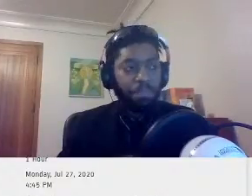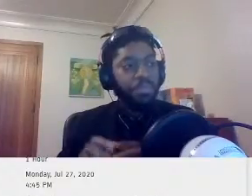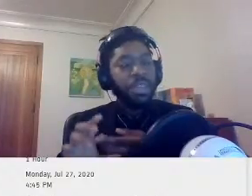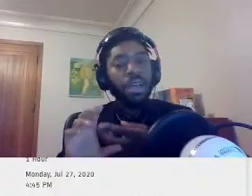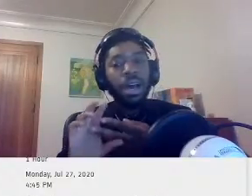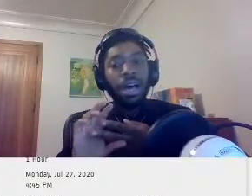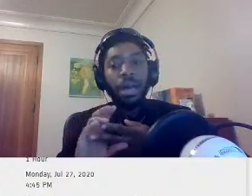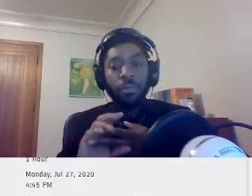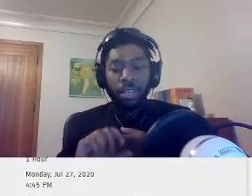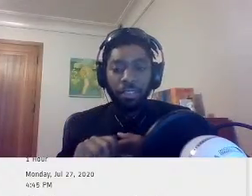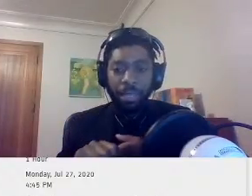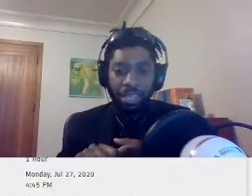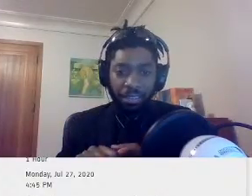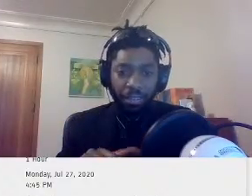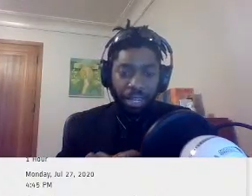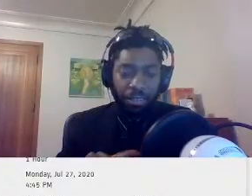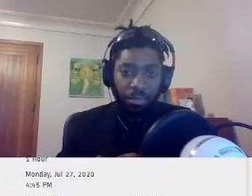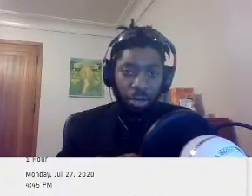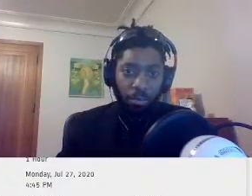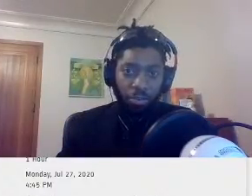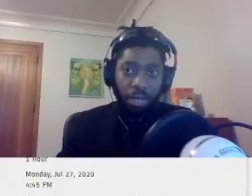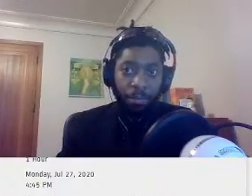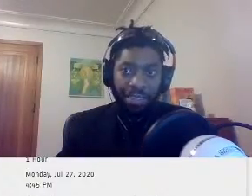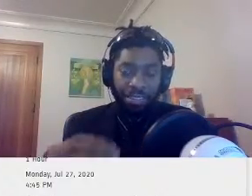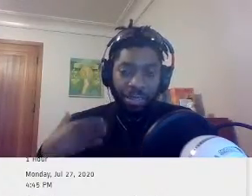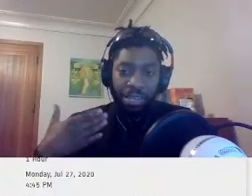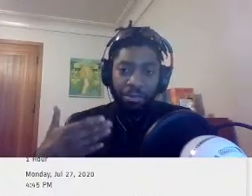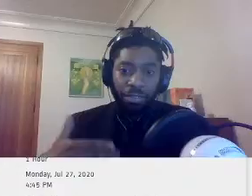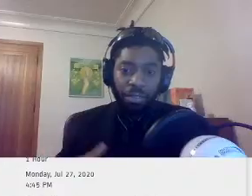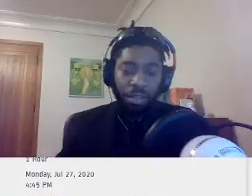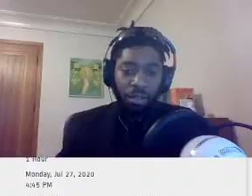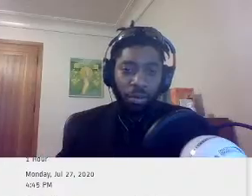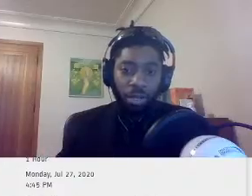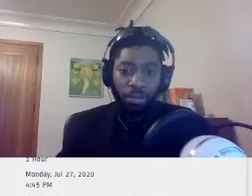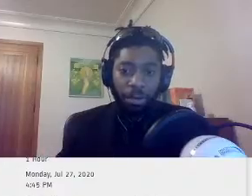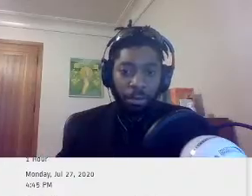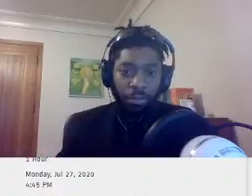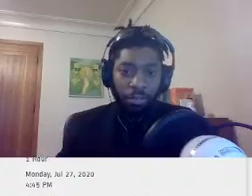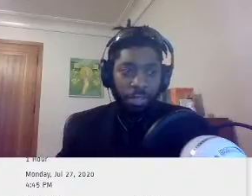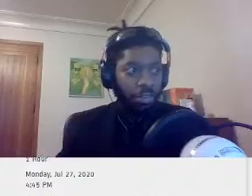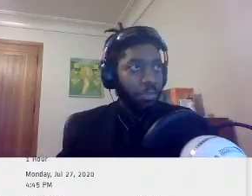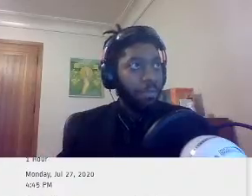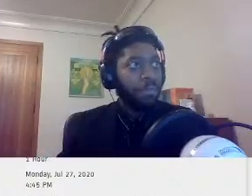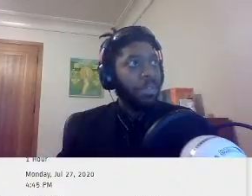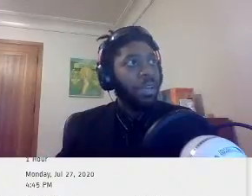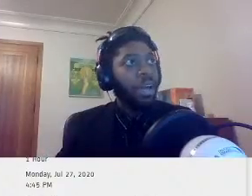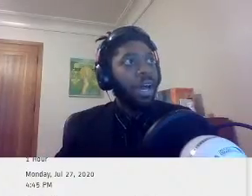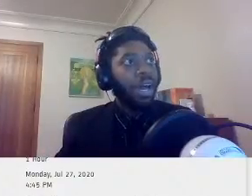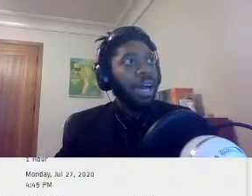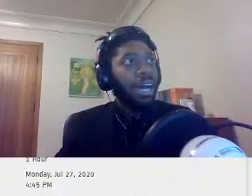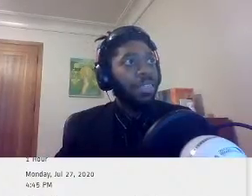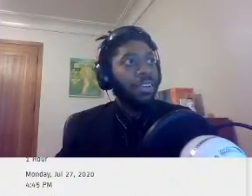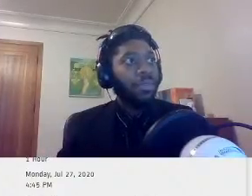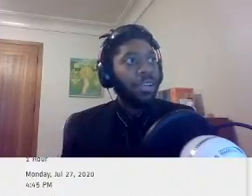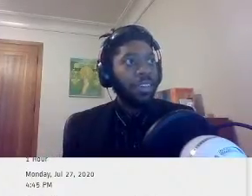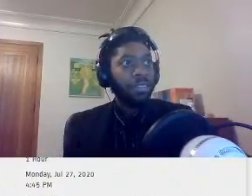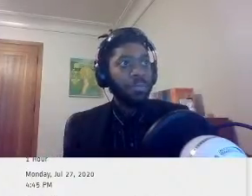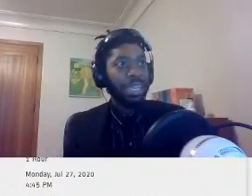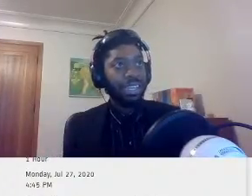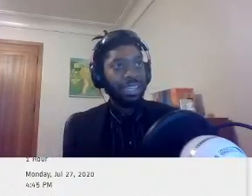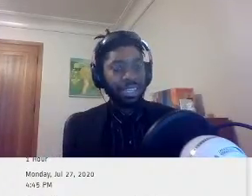unfortunately. We're estimating salons and barber shops. That's the thing I was a little worried about personally, too. I think